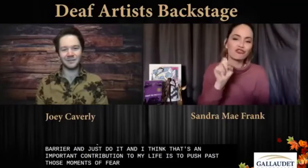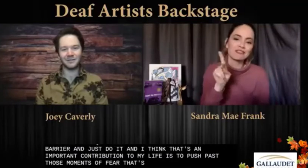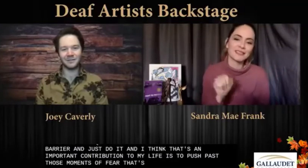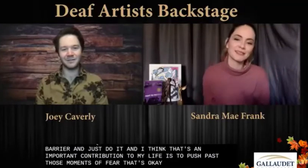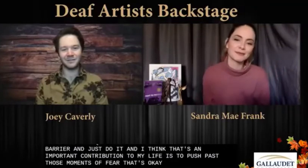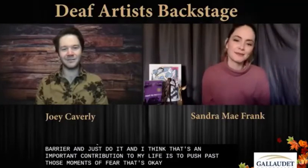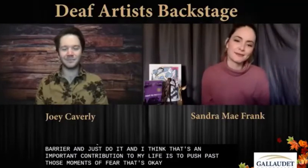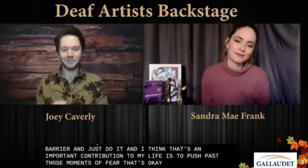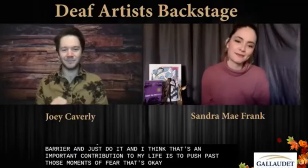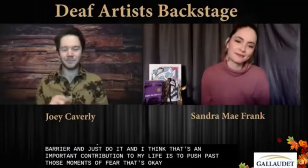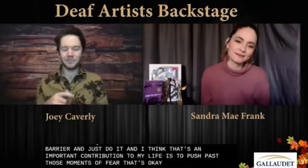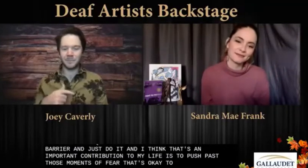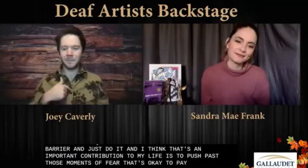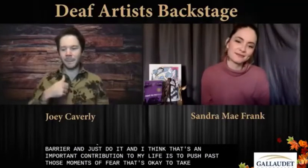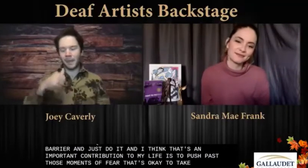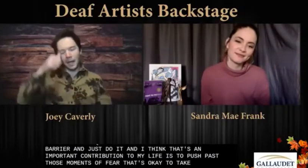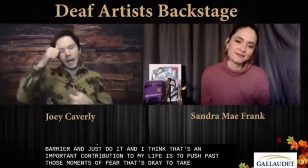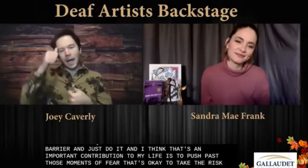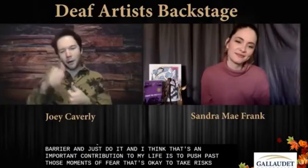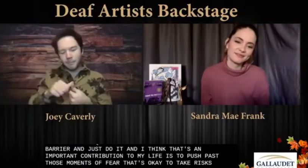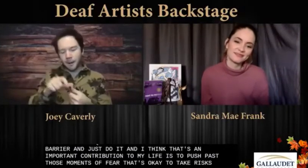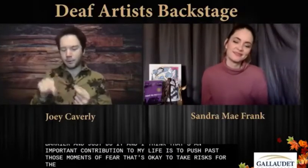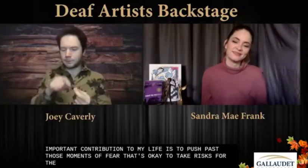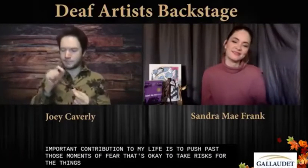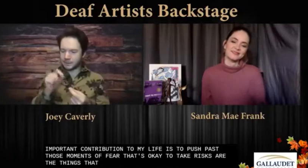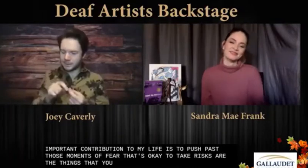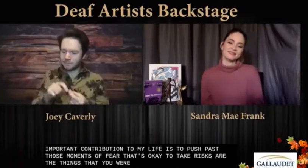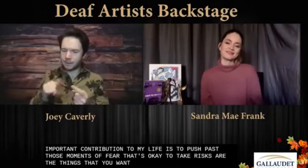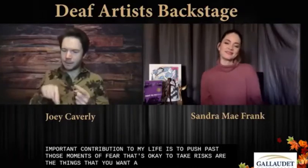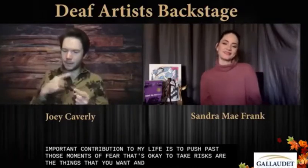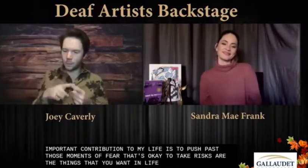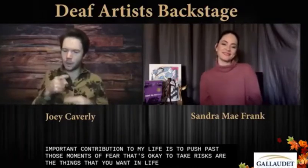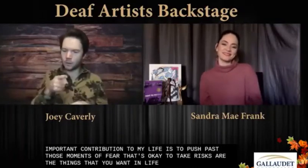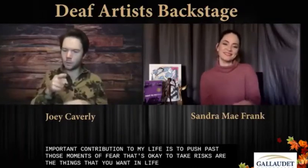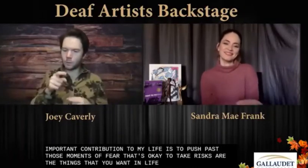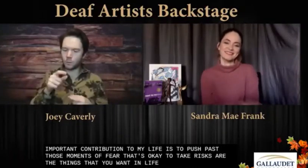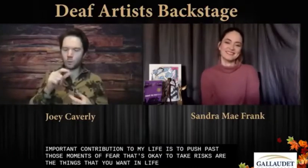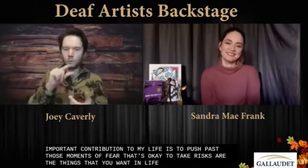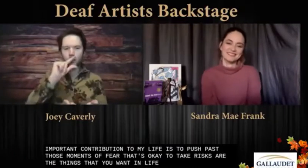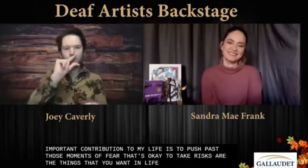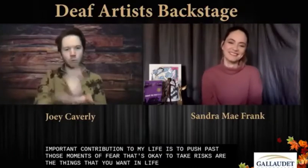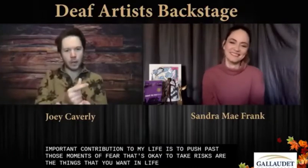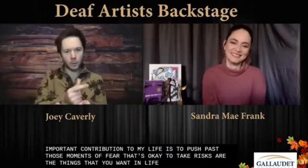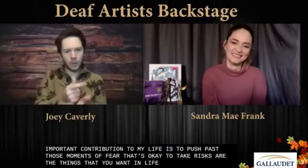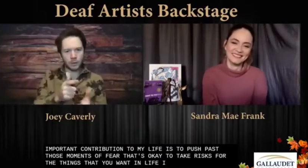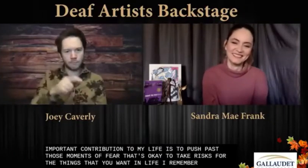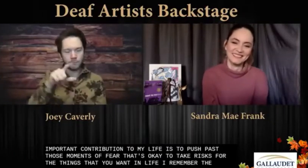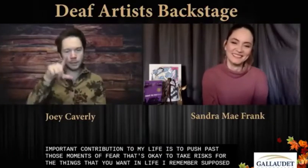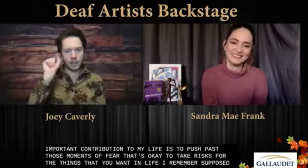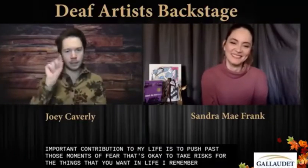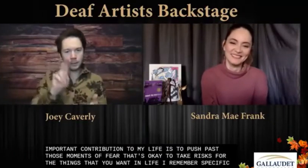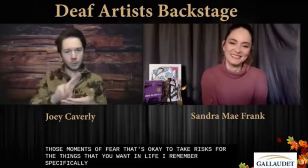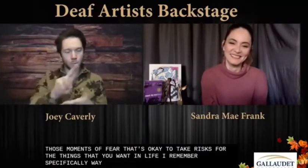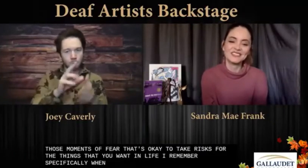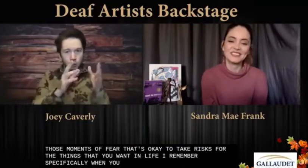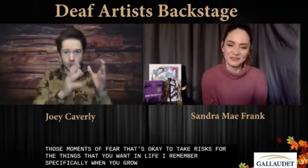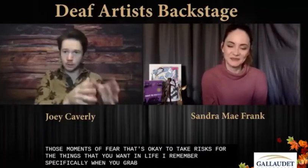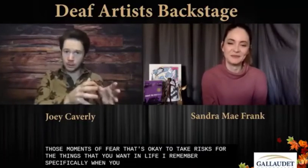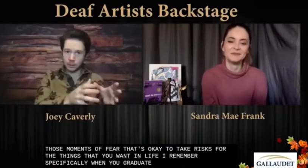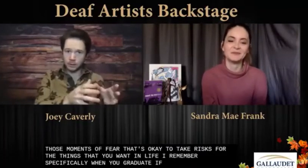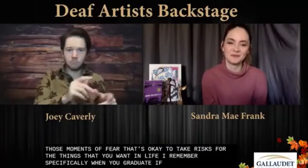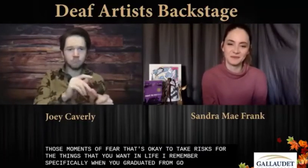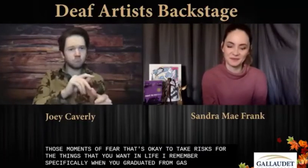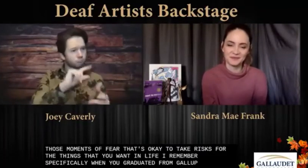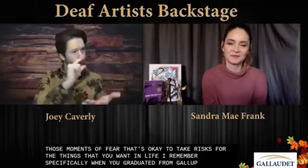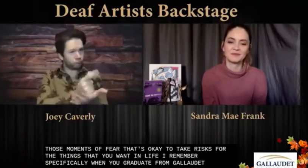that's okay to take the risks for the things that you want in life I remember specifically when you graduated